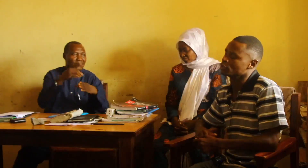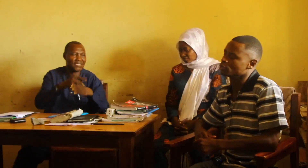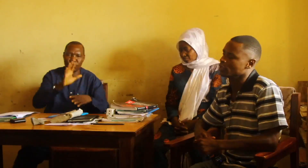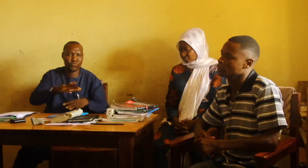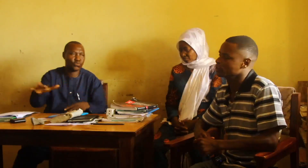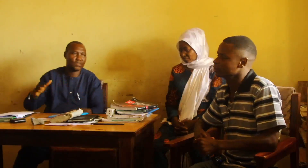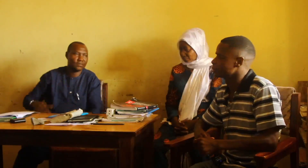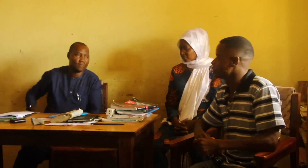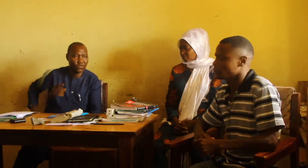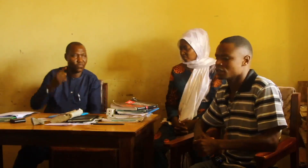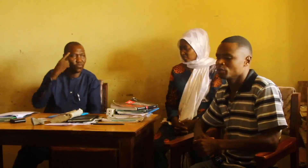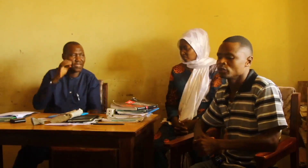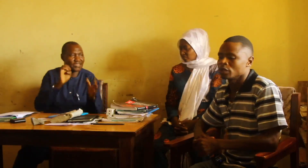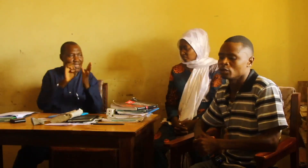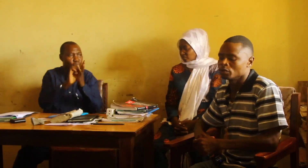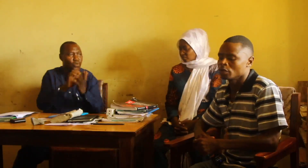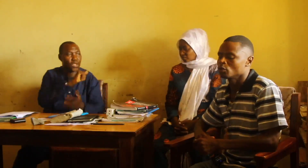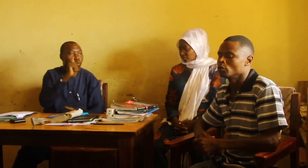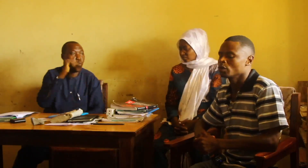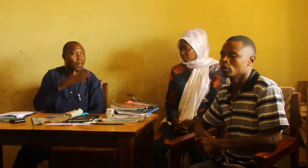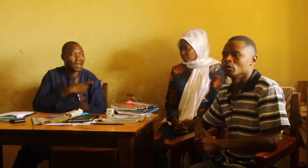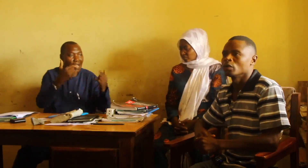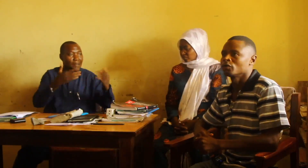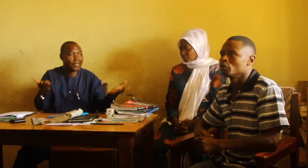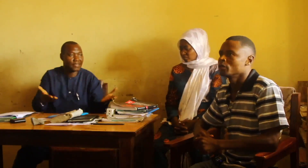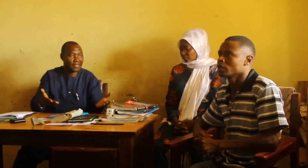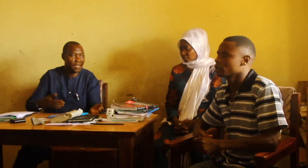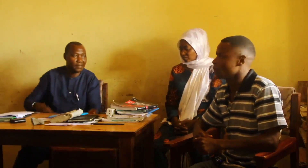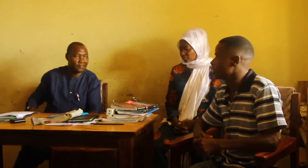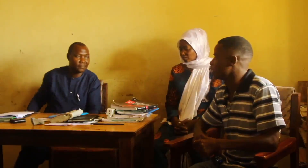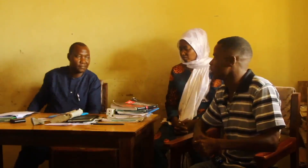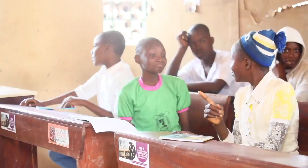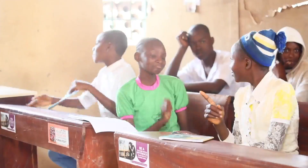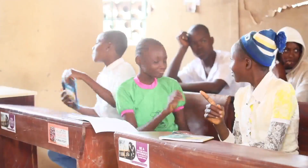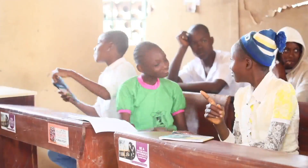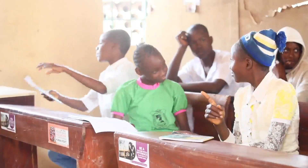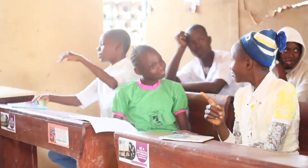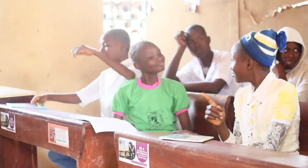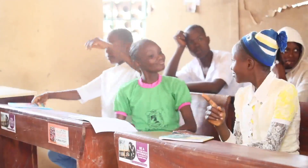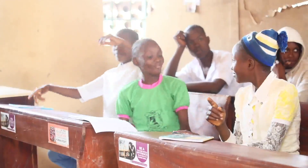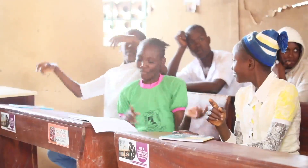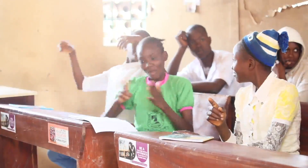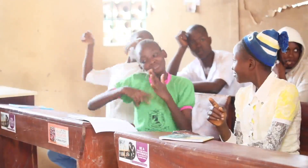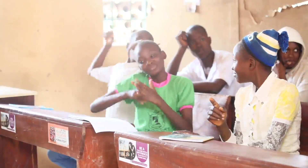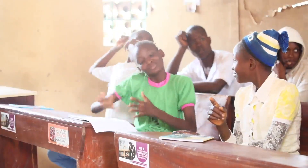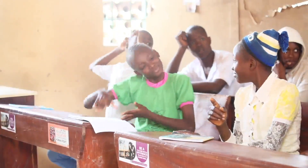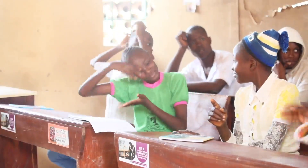student. For example, a woman, one of the women came here. She did not pay her daughter's school fees.